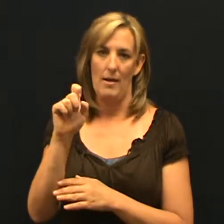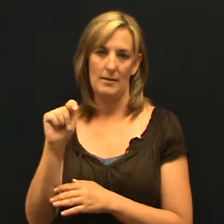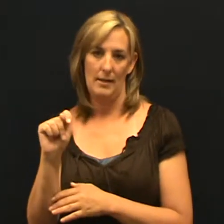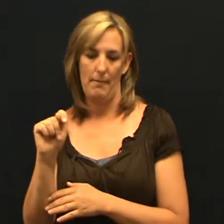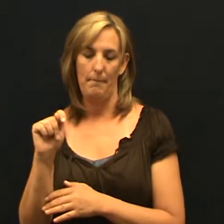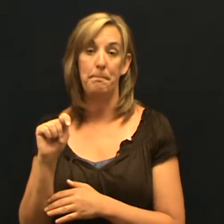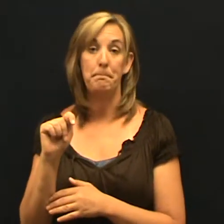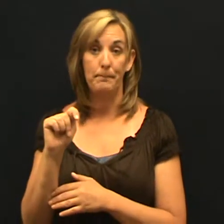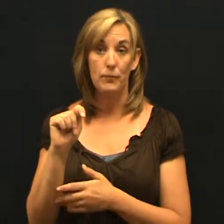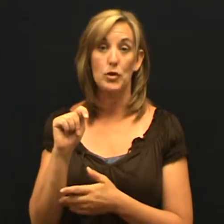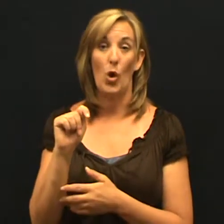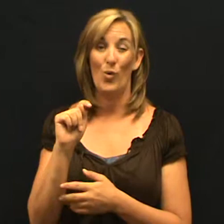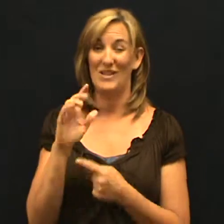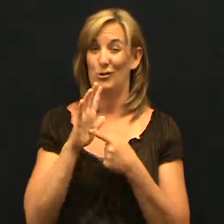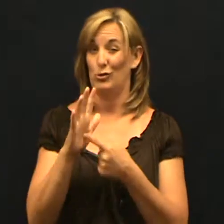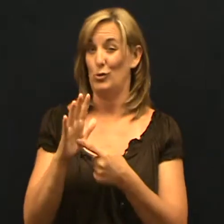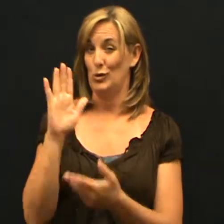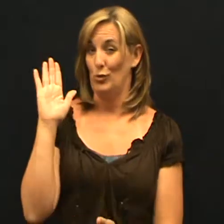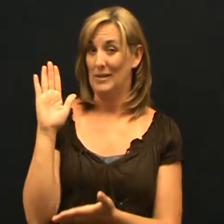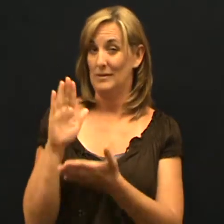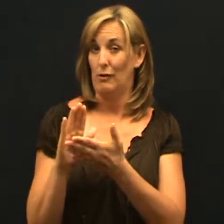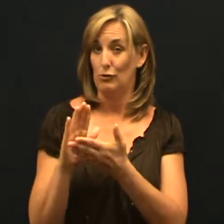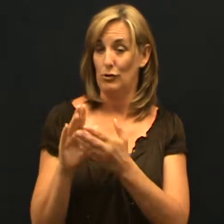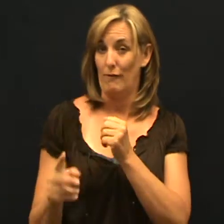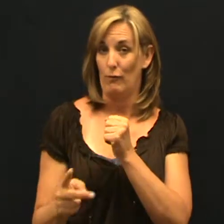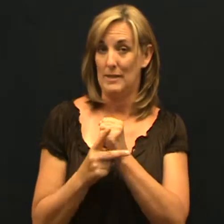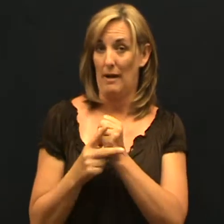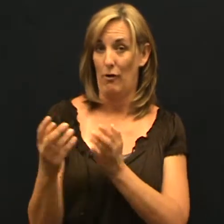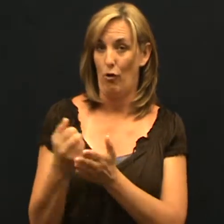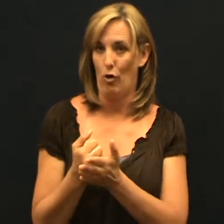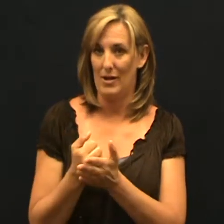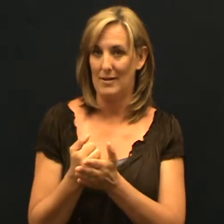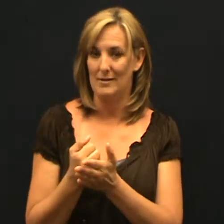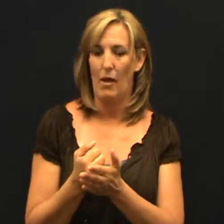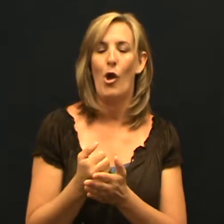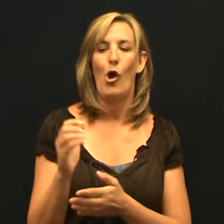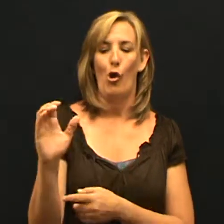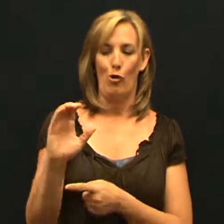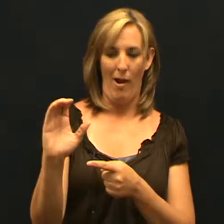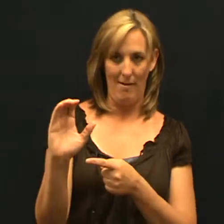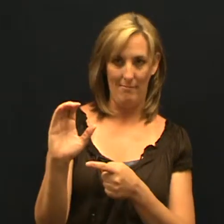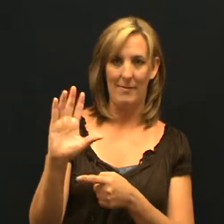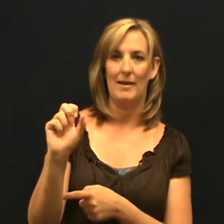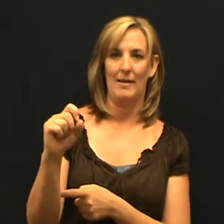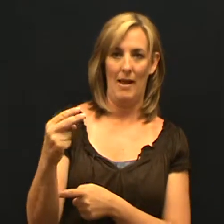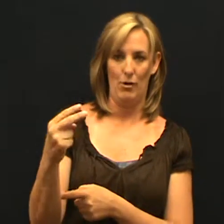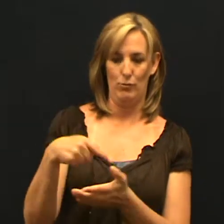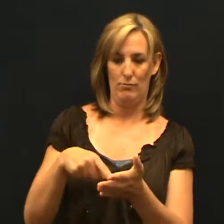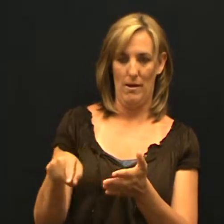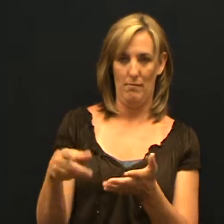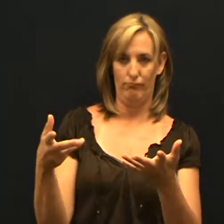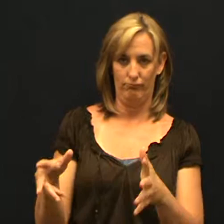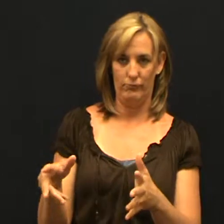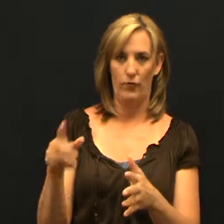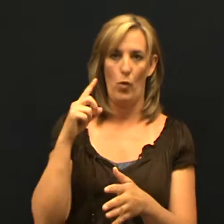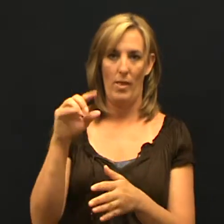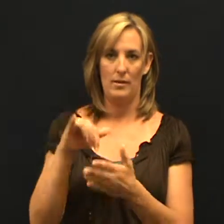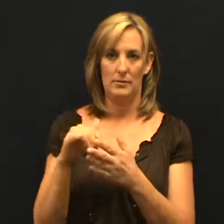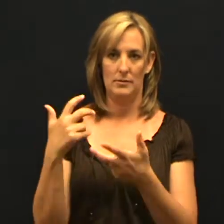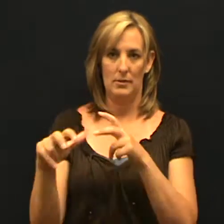of retained earnings, and you credit the cash you paid for the stock. And so, again, treasury stock is not an